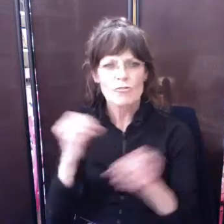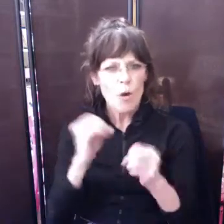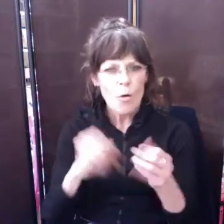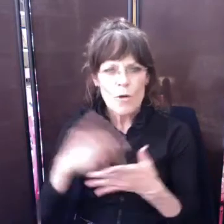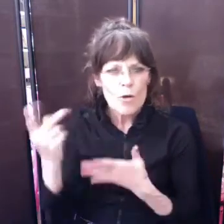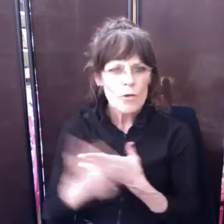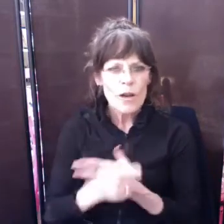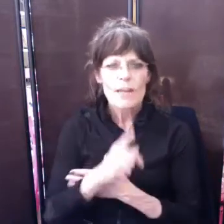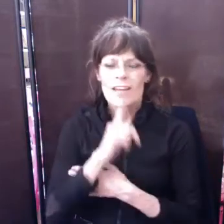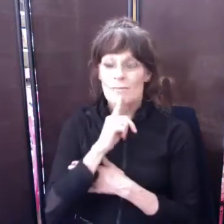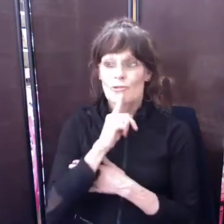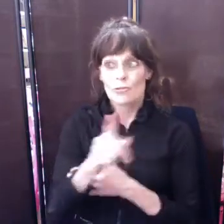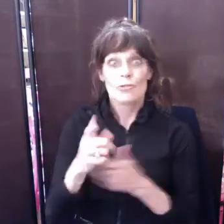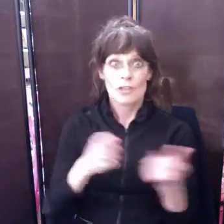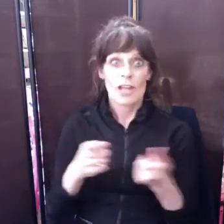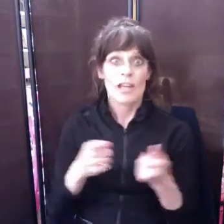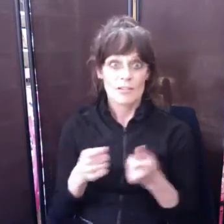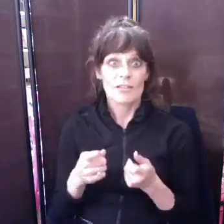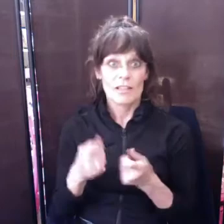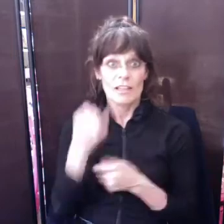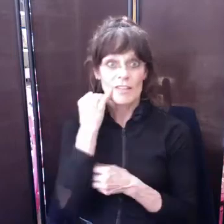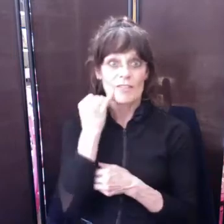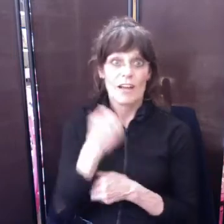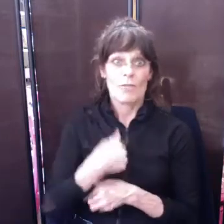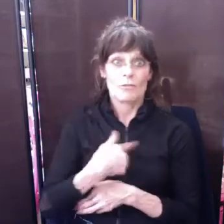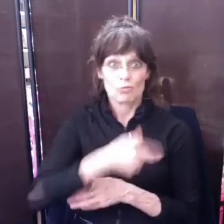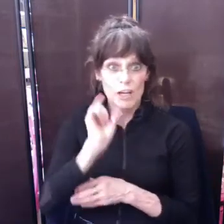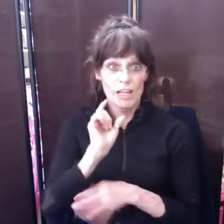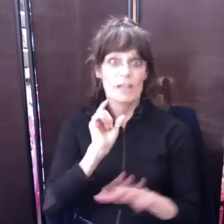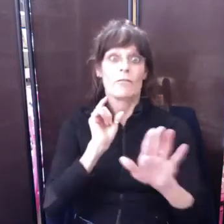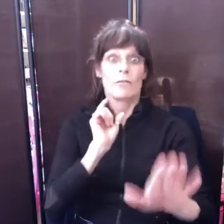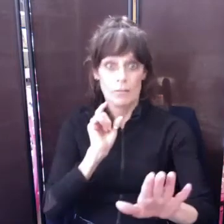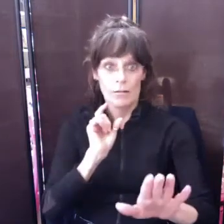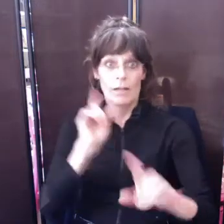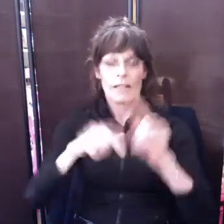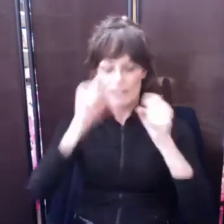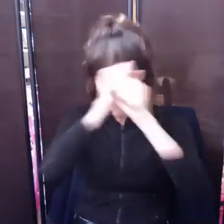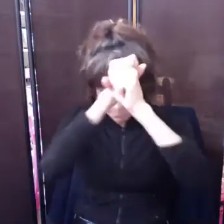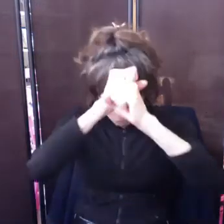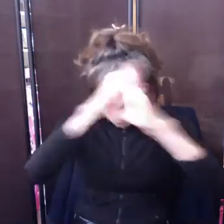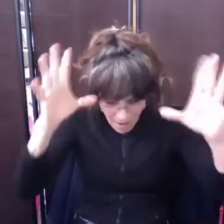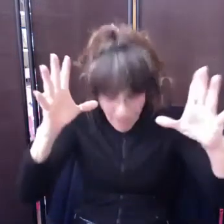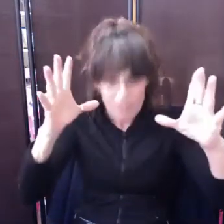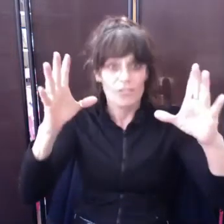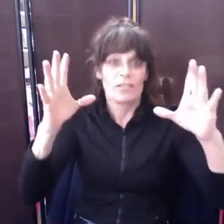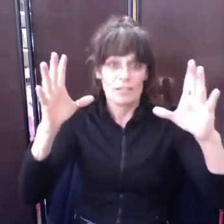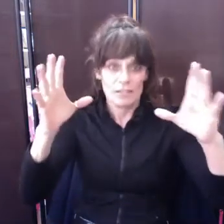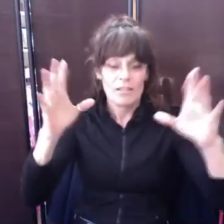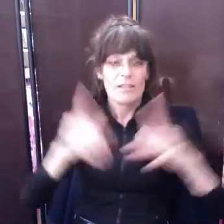certainly handling it a lot better than I would be if I was drinking. I mean, I can't even imagine. You know, they're starting to open like bars